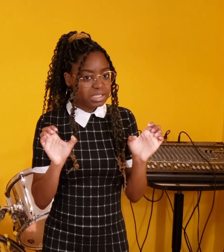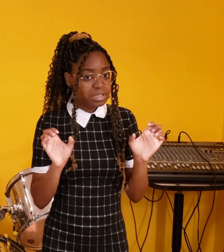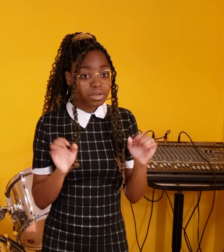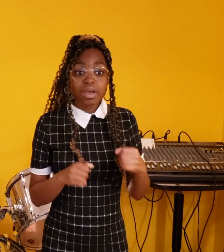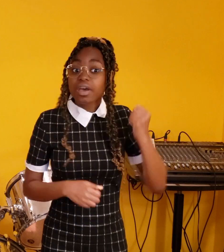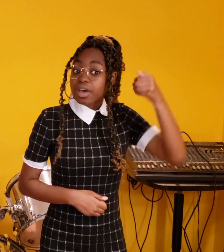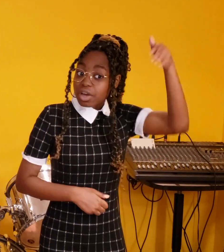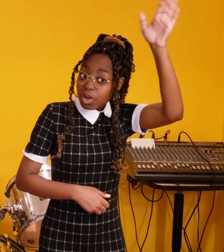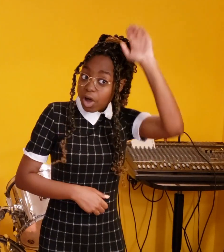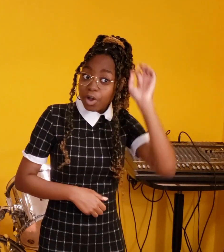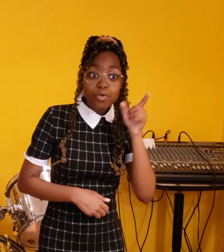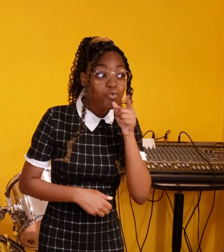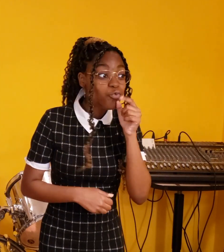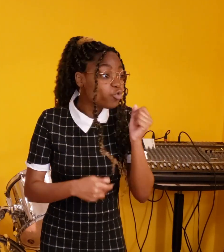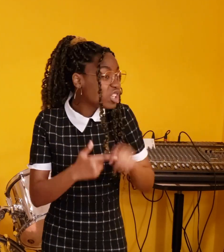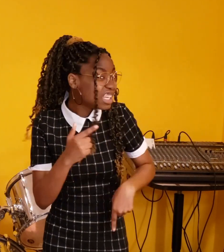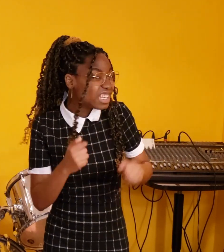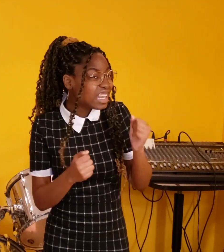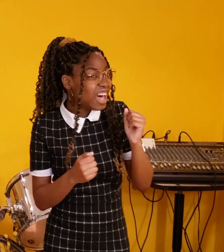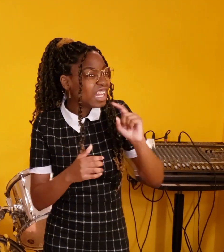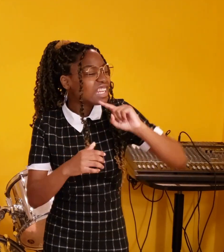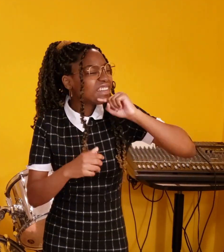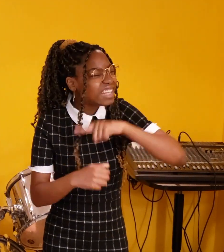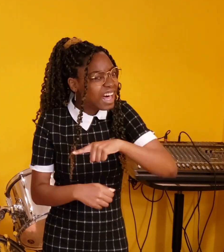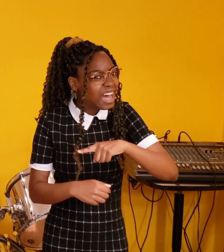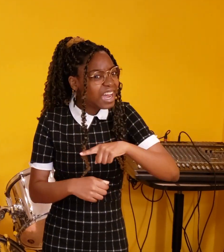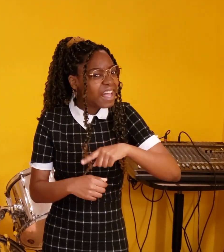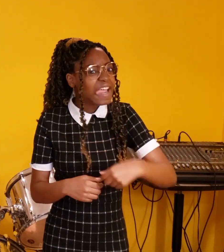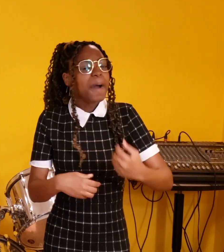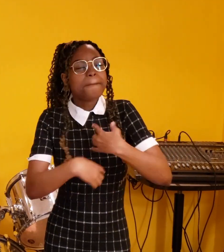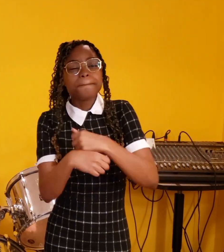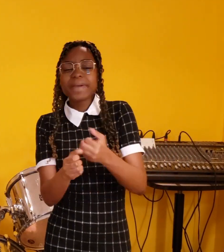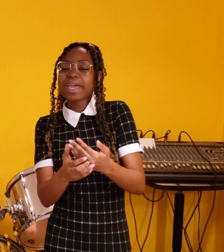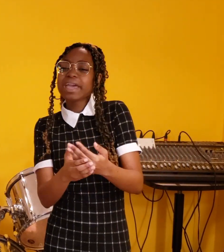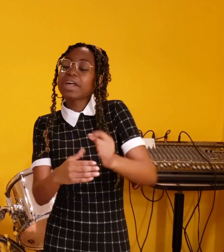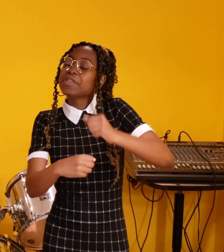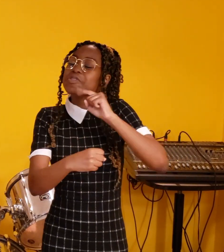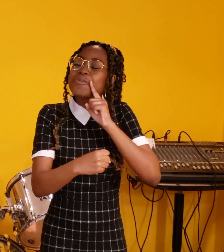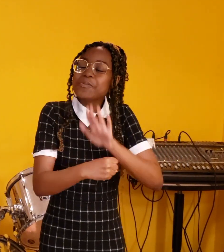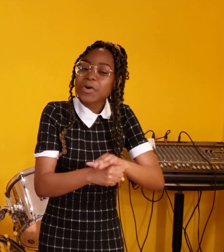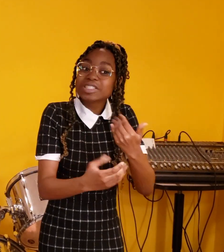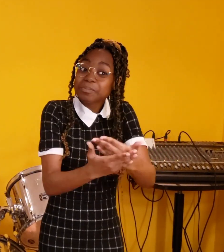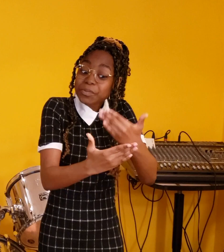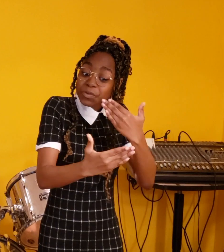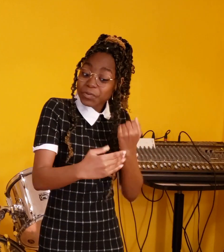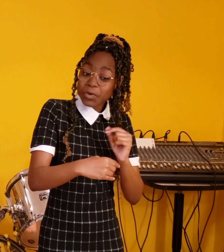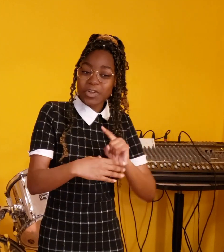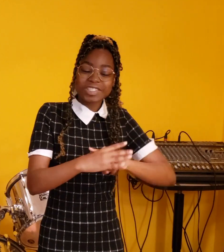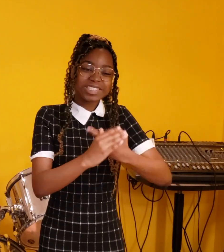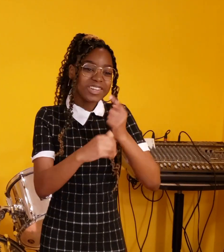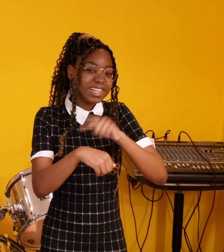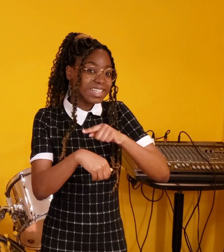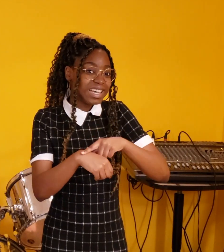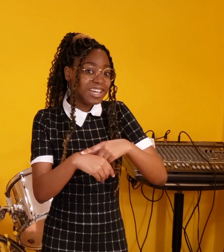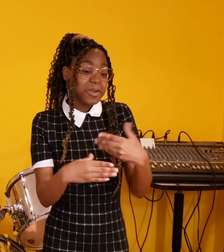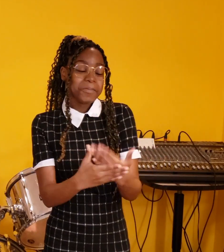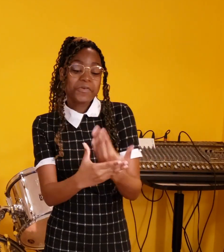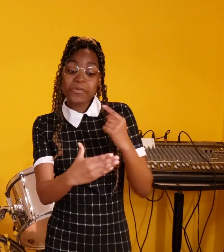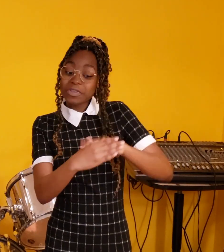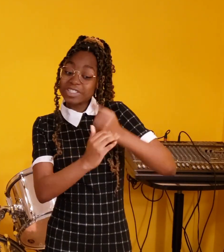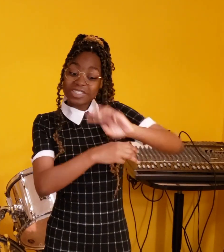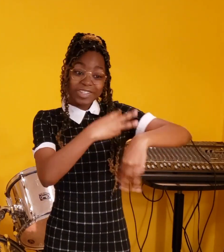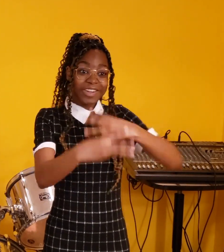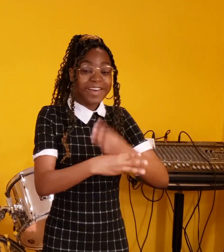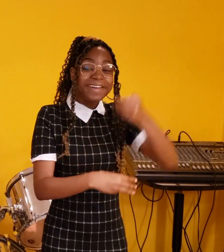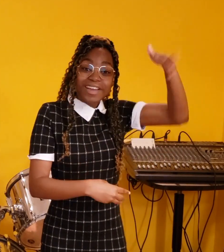this promise before time began. Before there was space, time, and matter. Before the world was created,